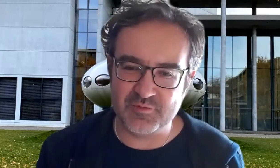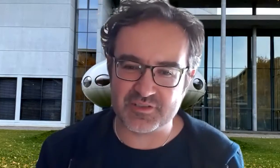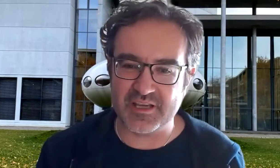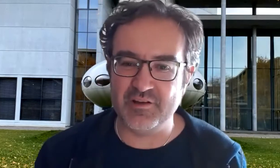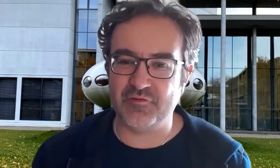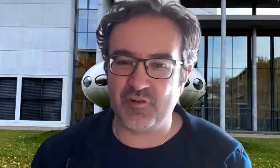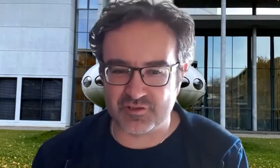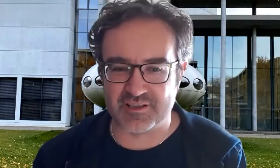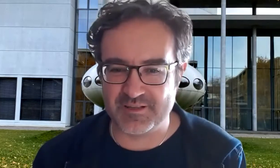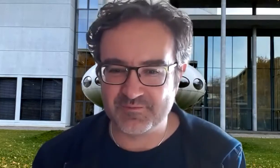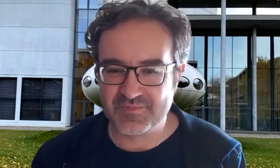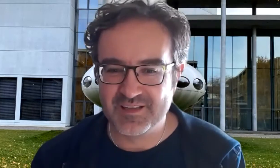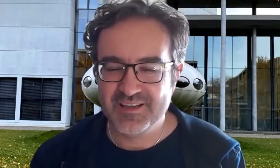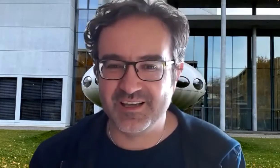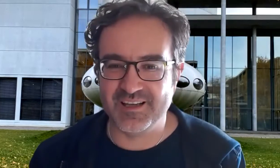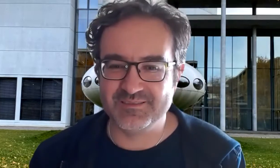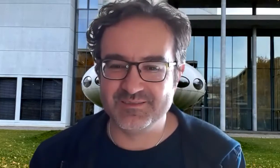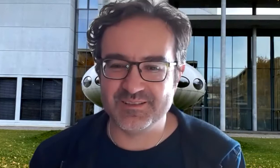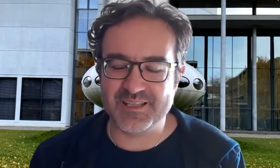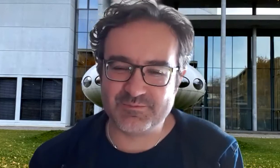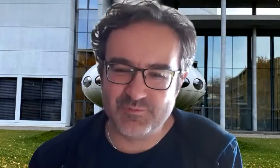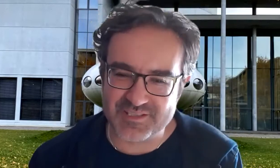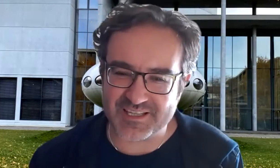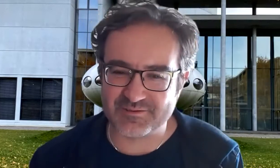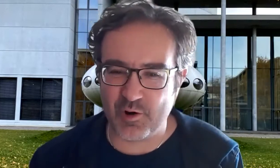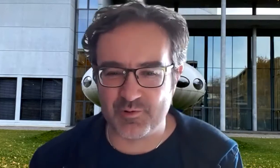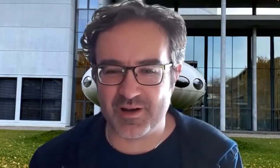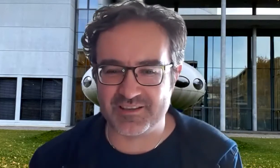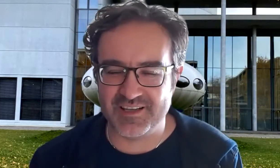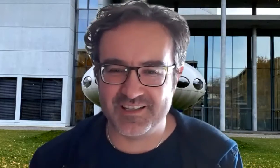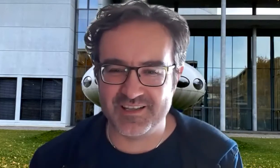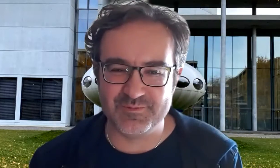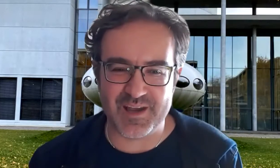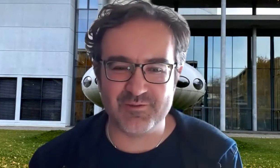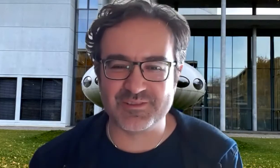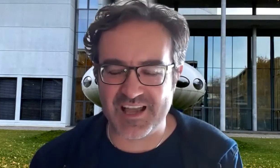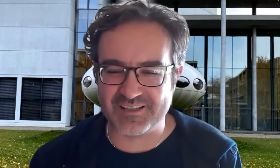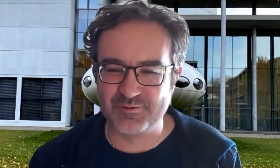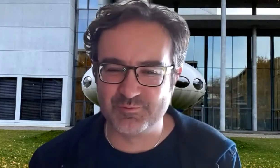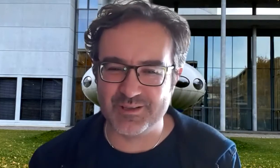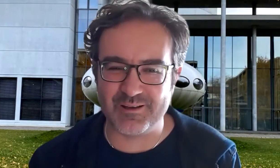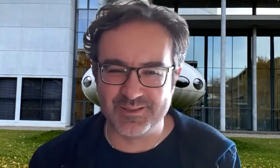music. Unfortunately, that music has copyright, and I was asked to pull out the